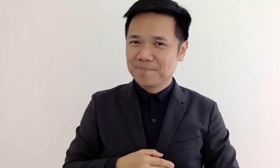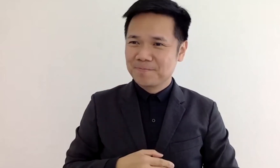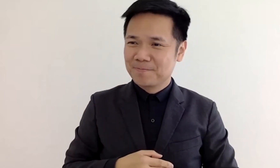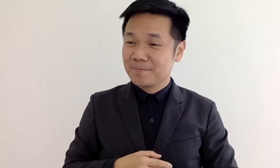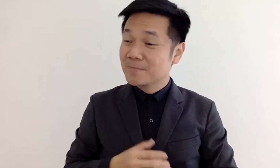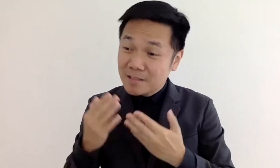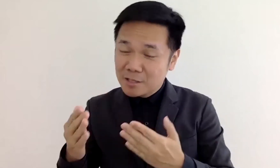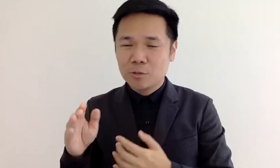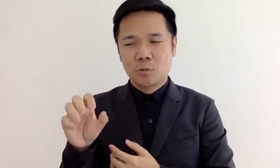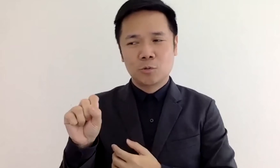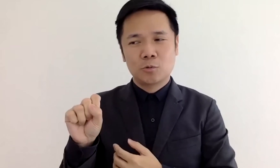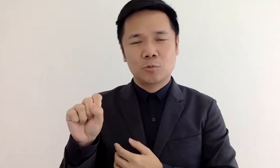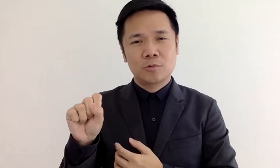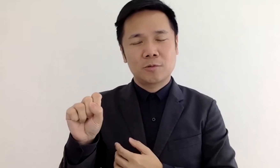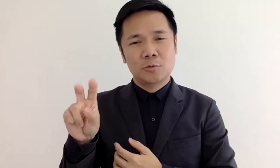Ms. Sutlata.